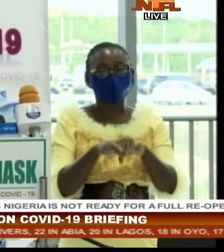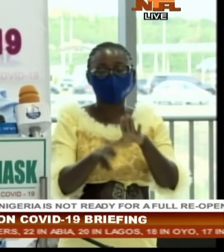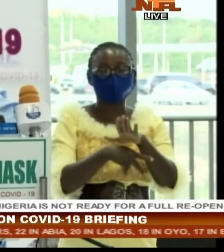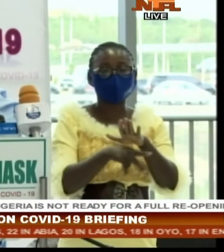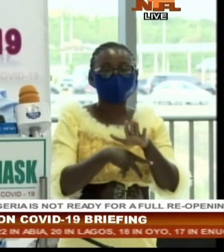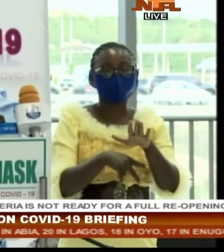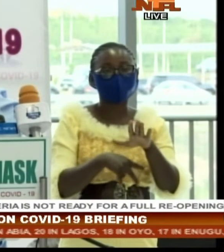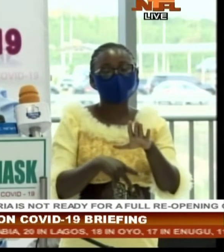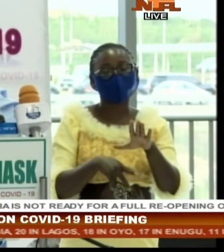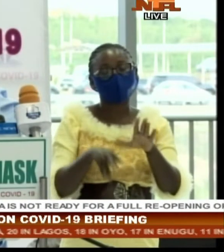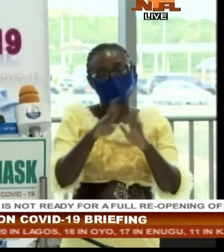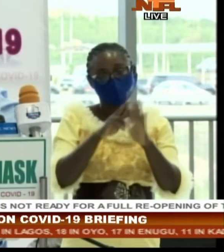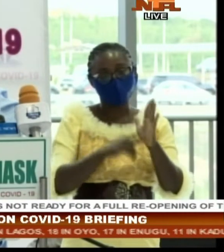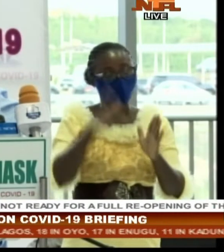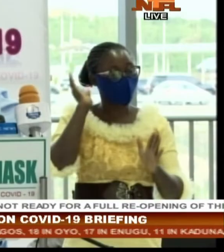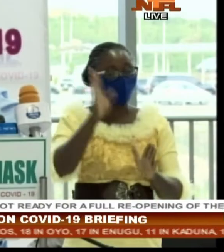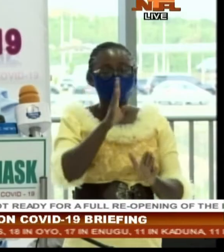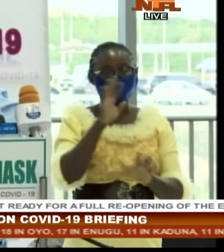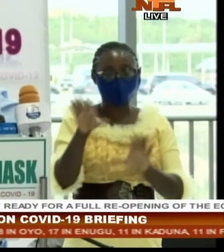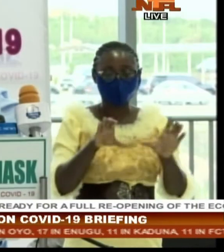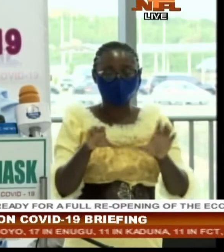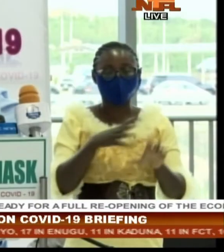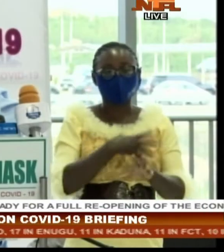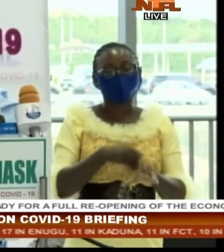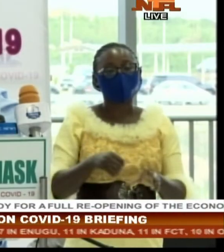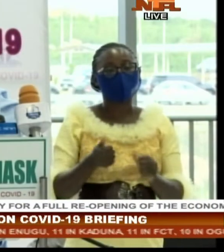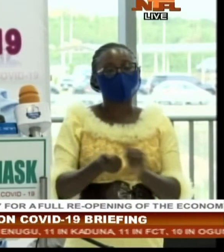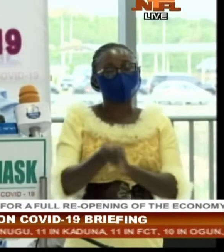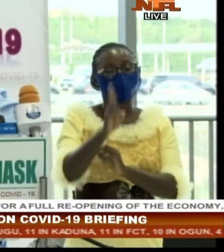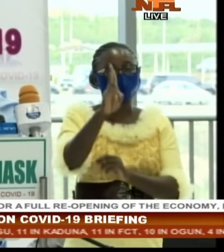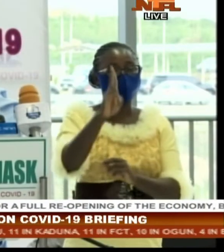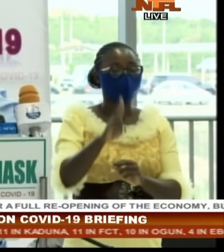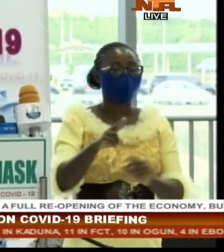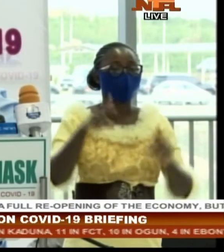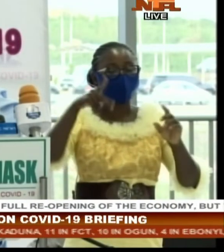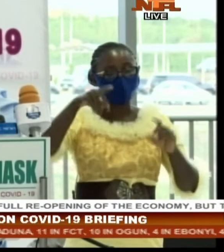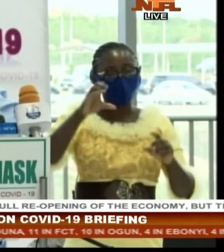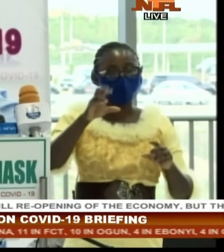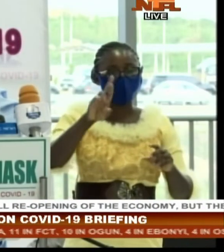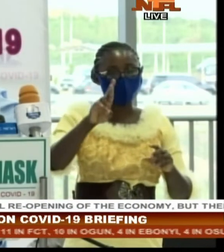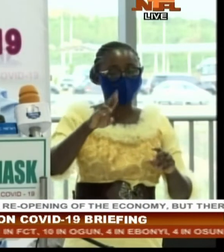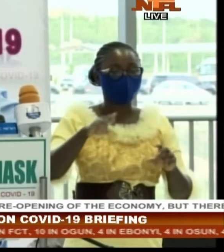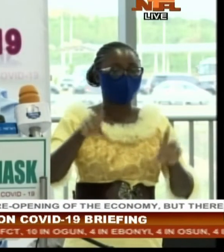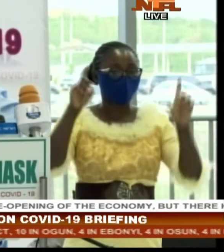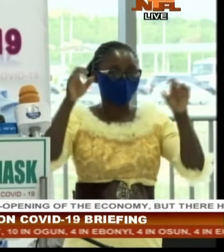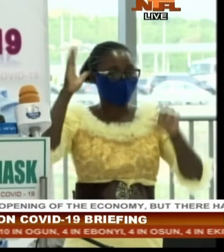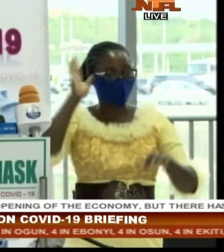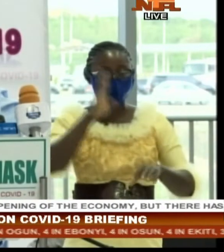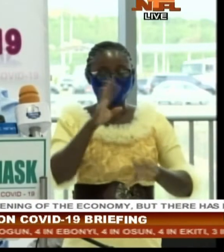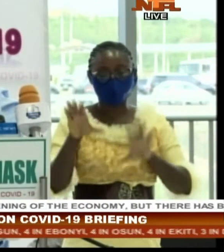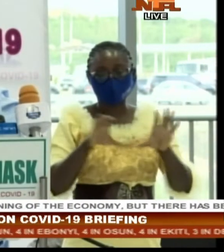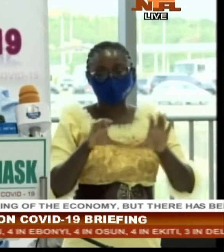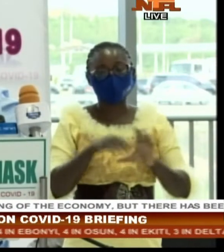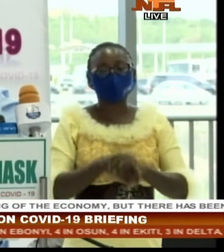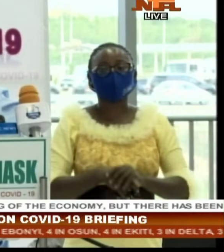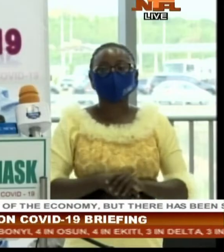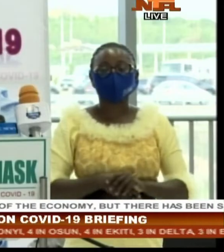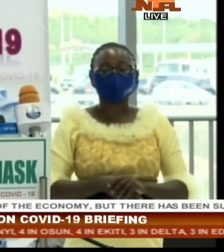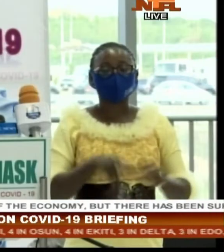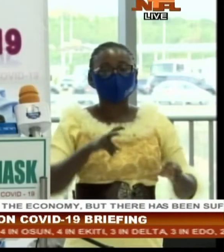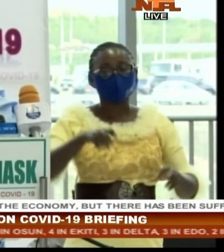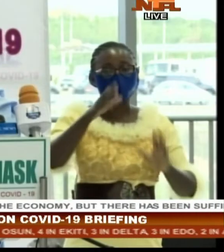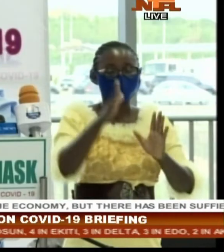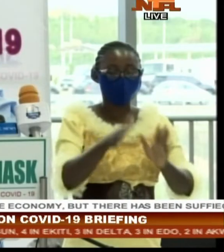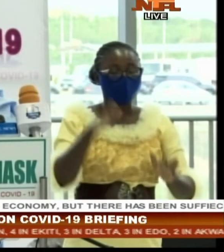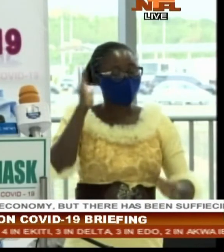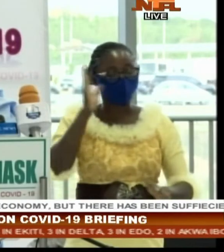to undergo enhanced screening and follow-up PCR tests as necessary. And passengers